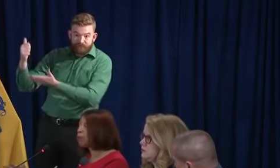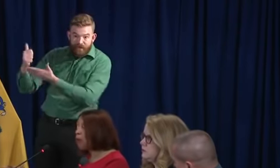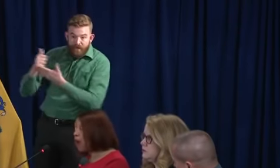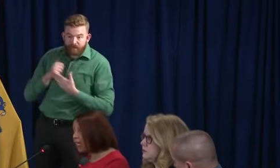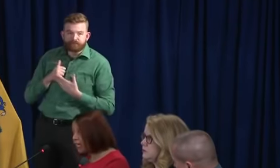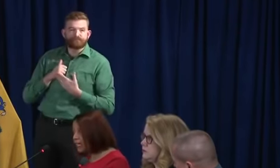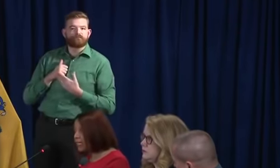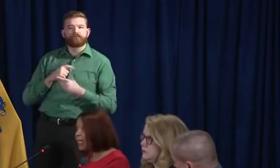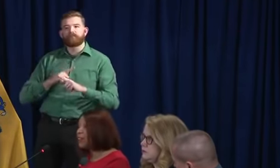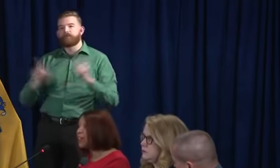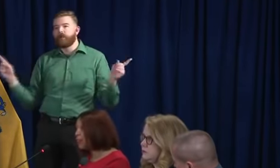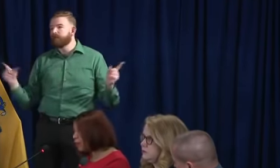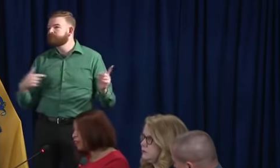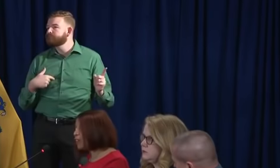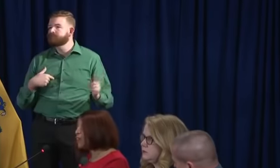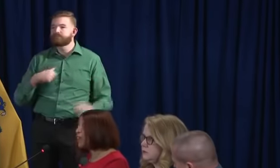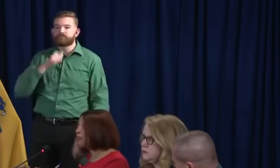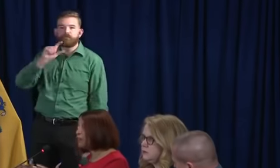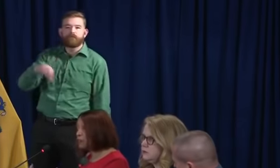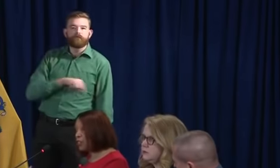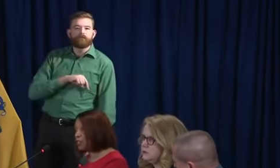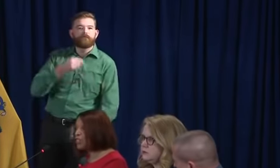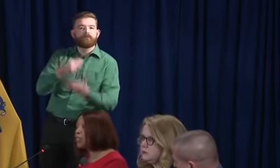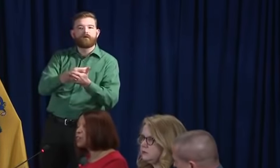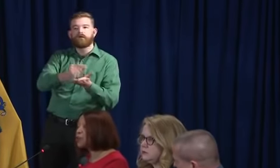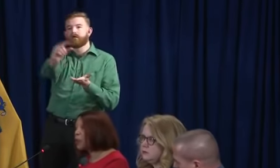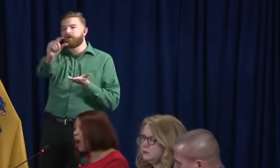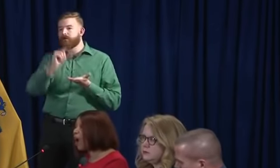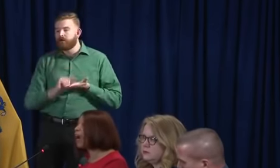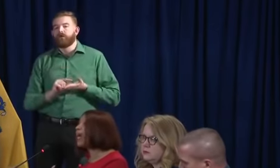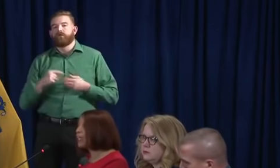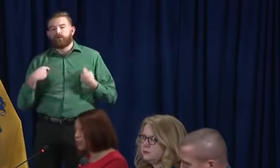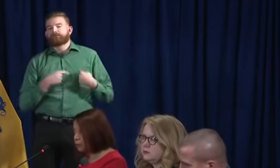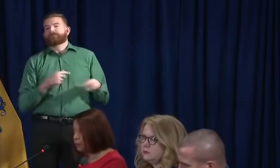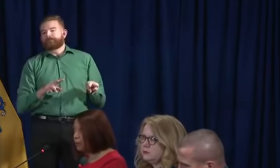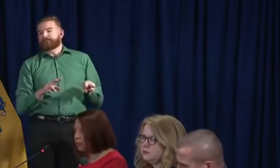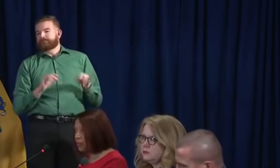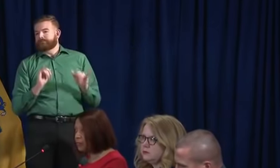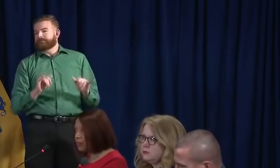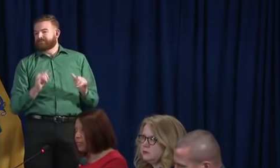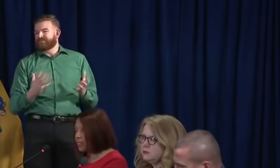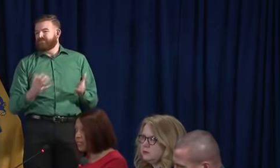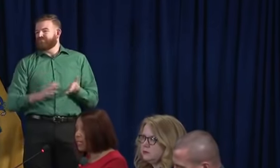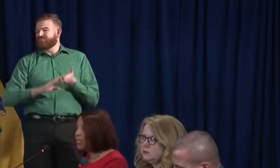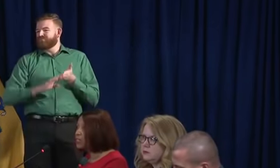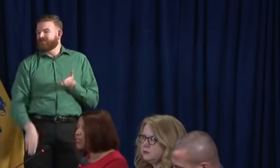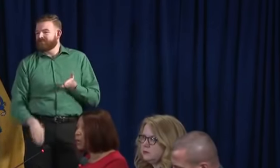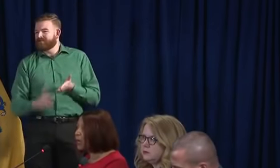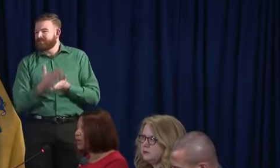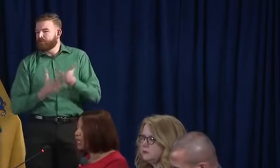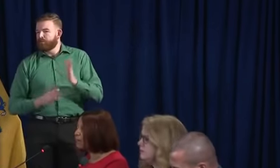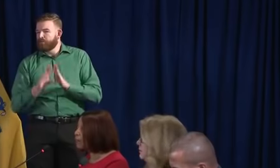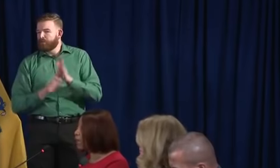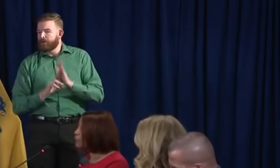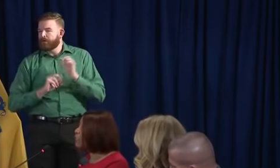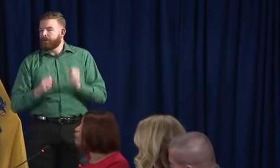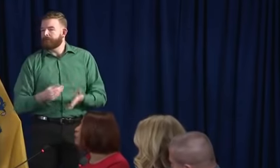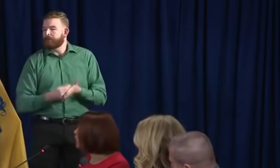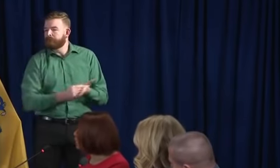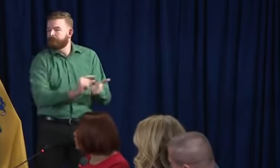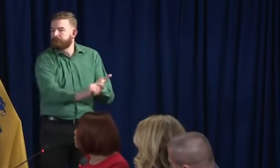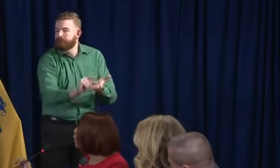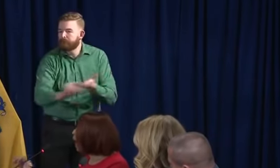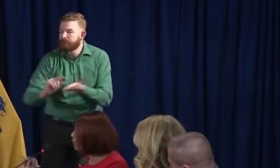to broaden the universe of New Jerseyans who are eligible for those things. So, Governor, I am